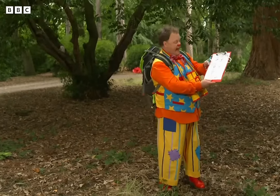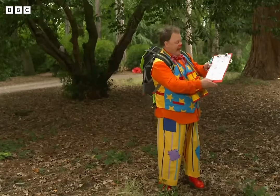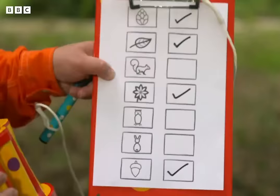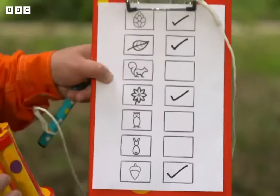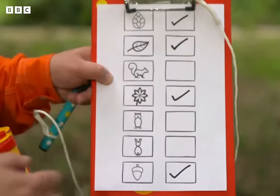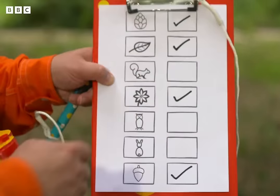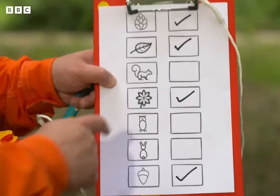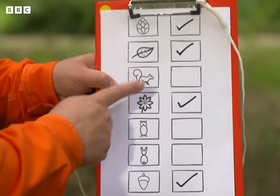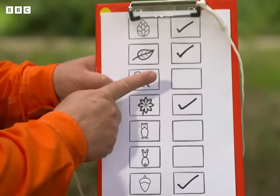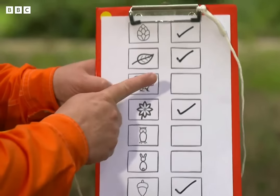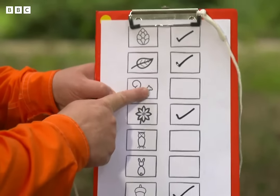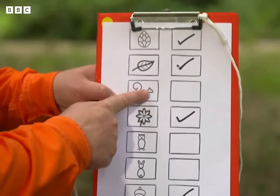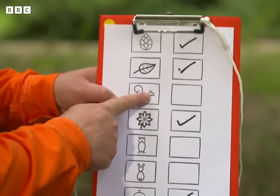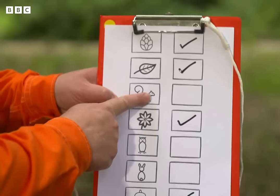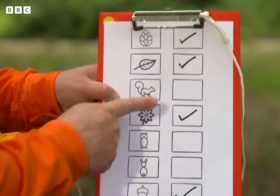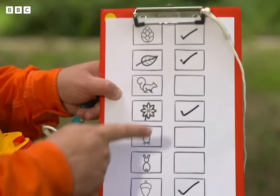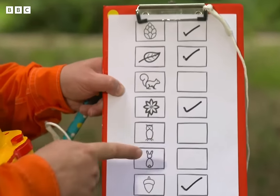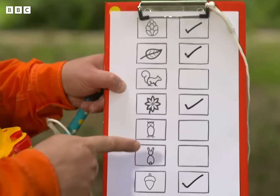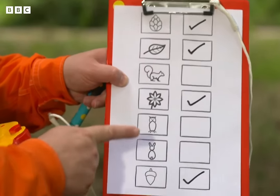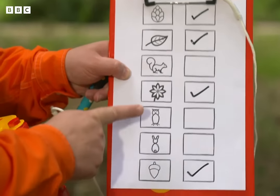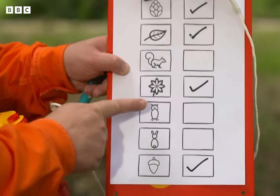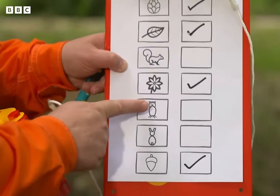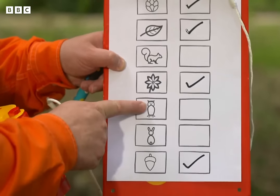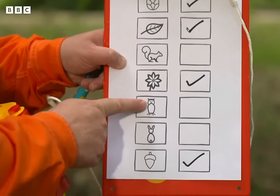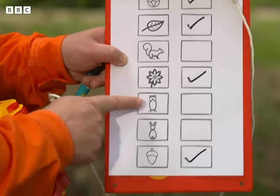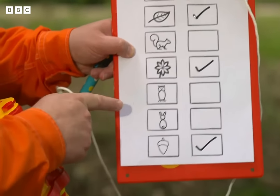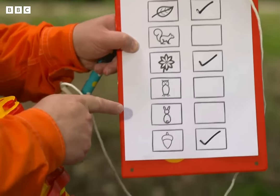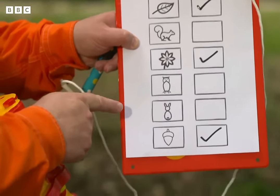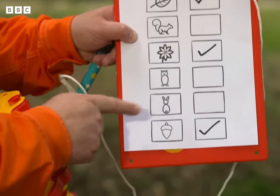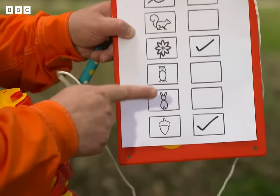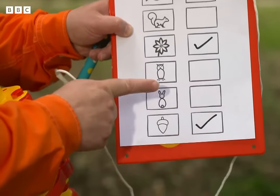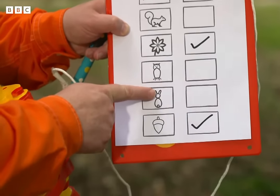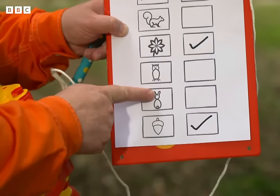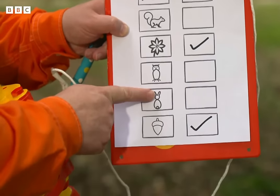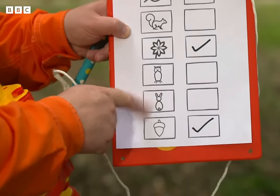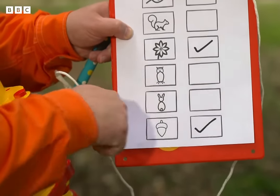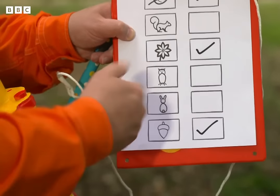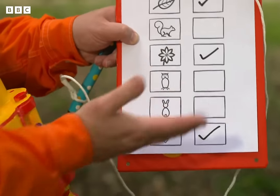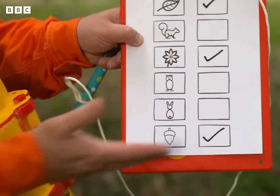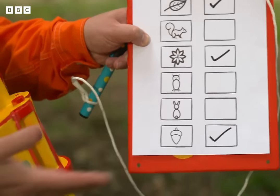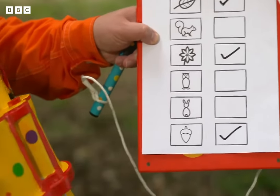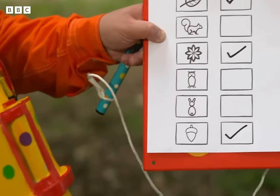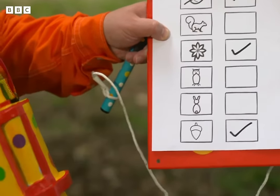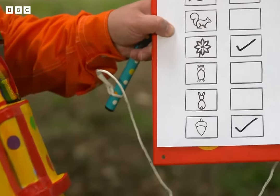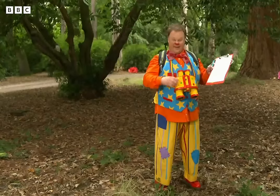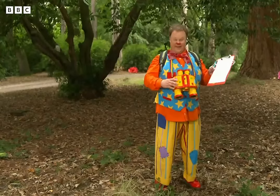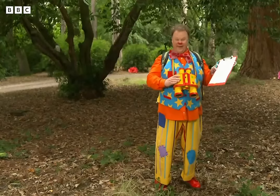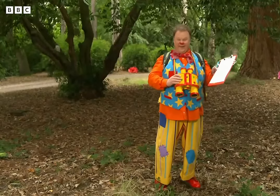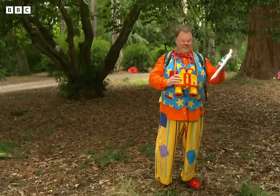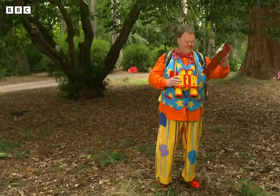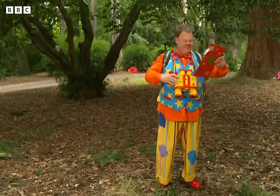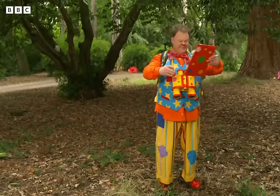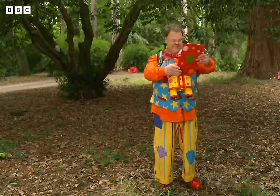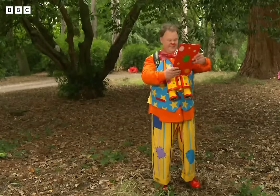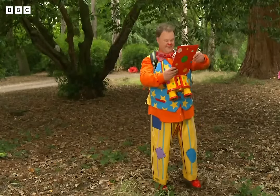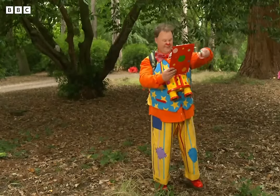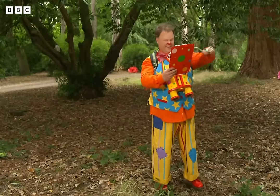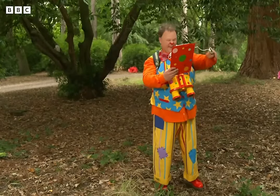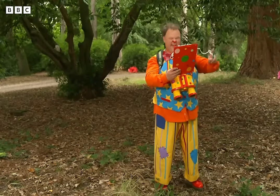a squirrel, an owl, and a rabbit. I know you and